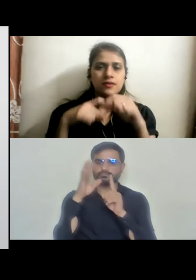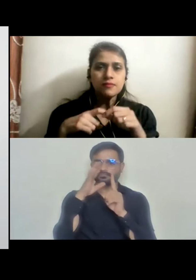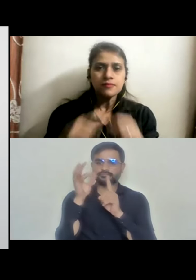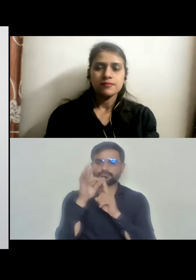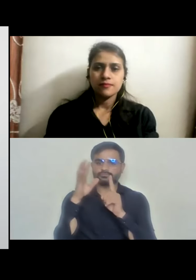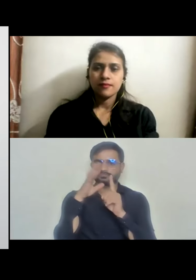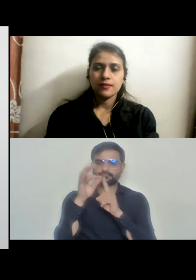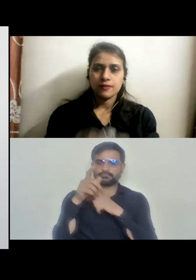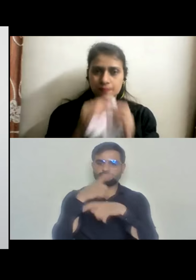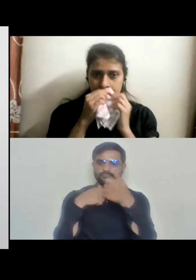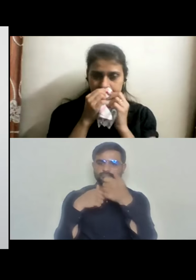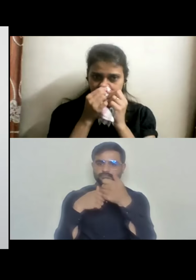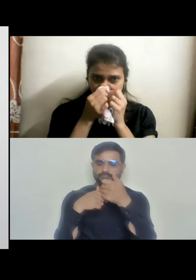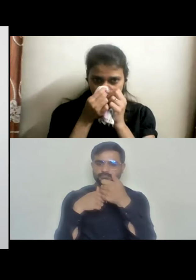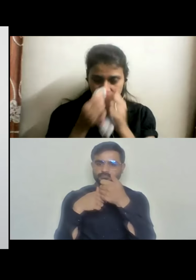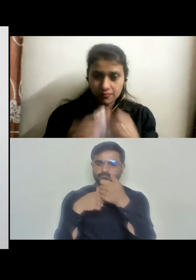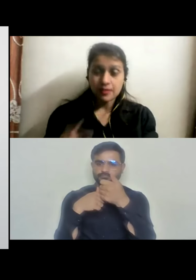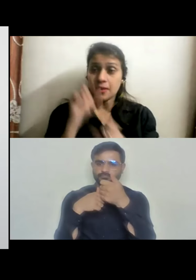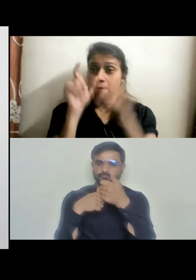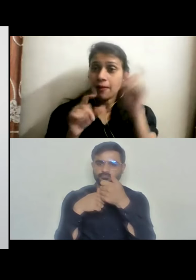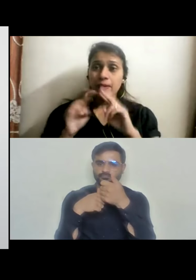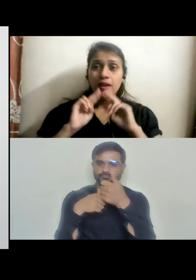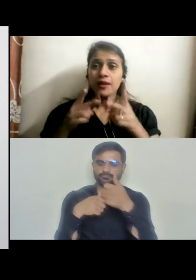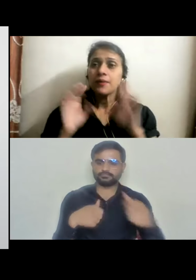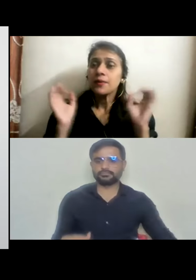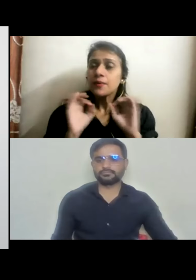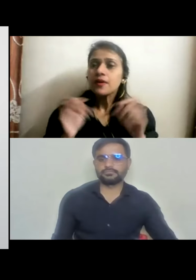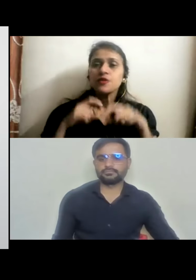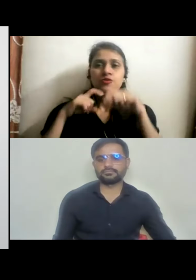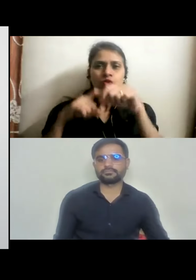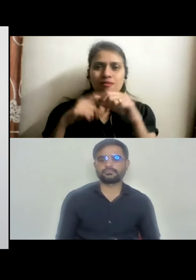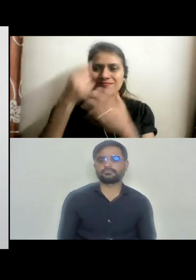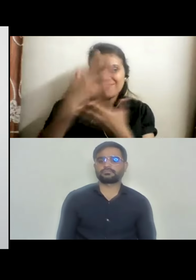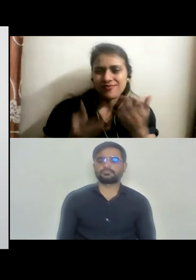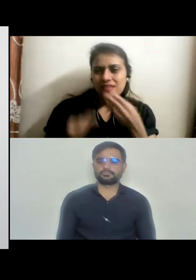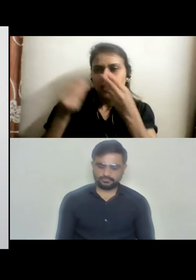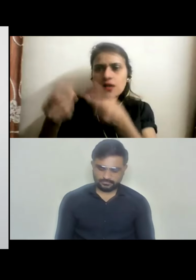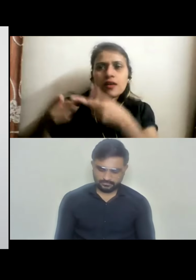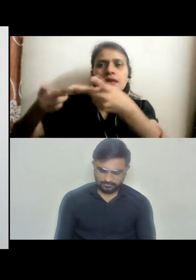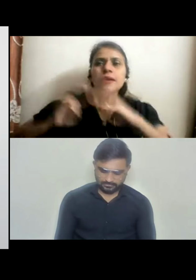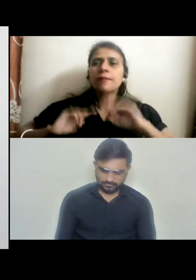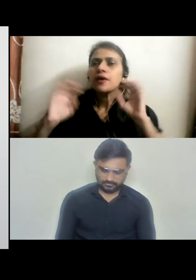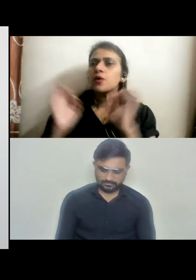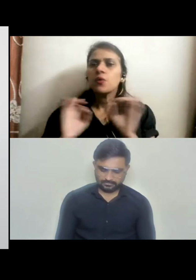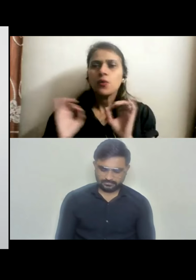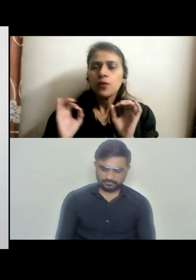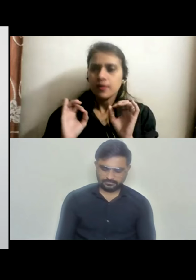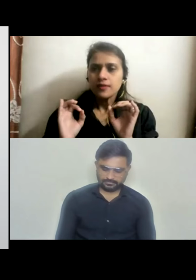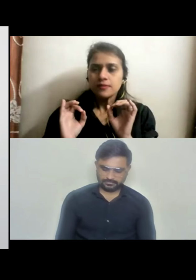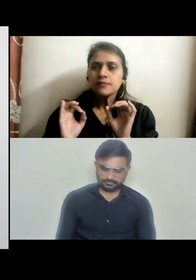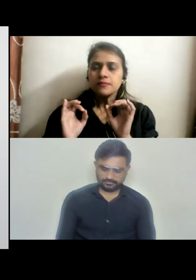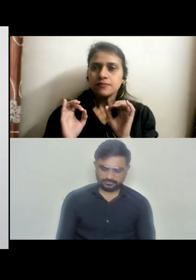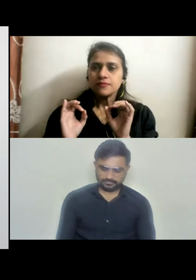people have not responded, or if you gave out questionnaires and people have not replied to them, not returned them to you,